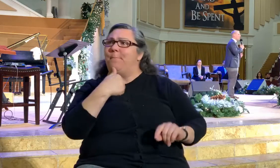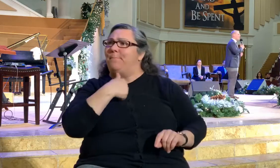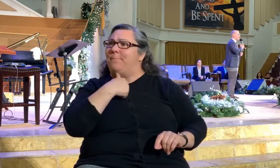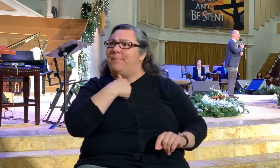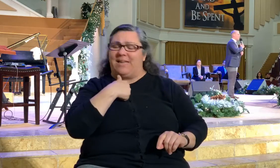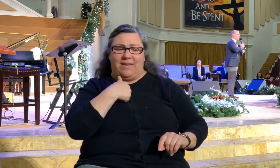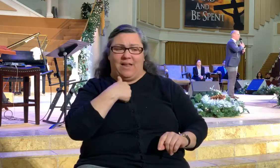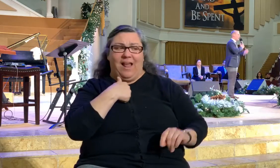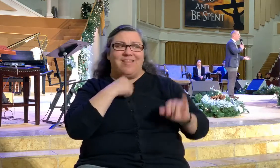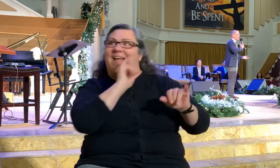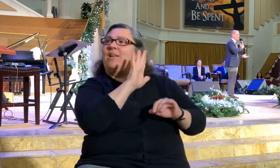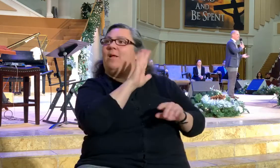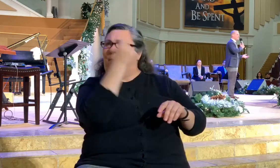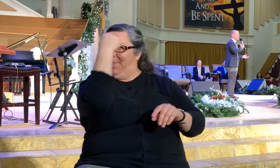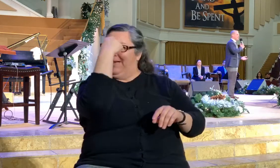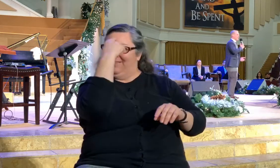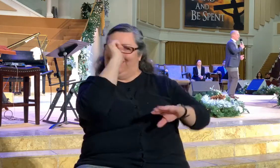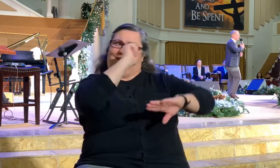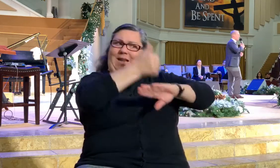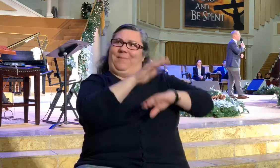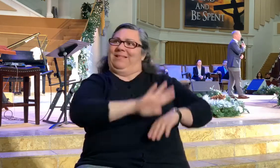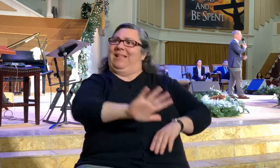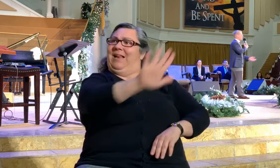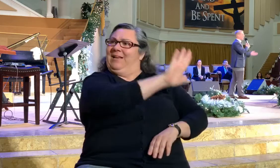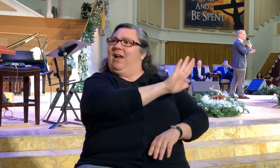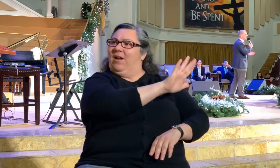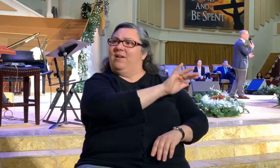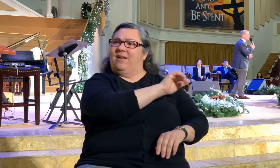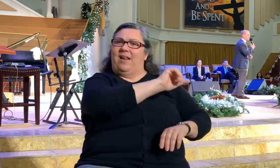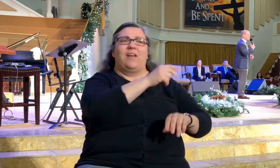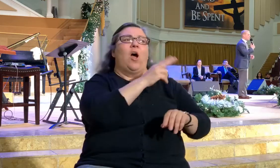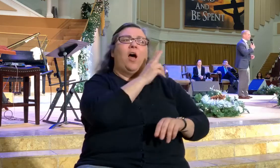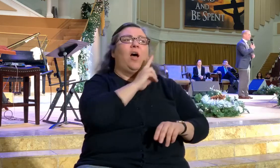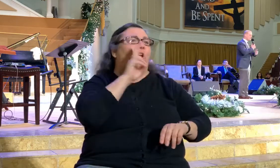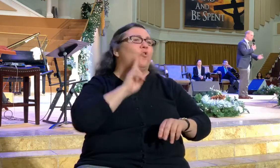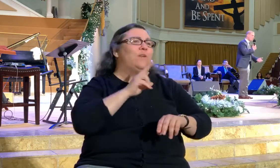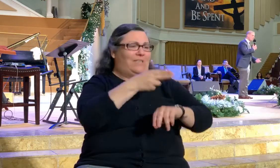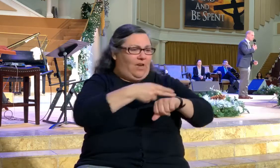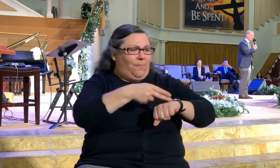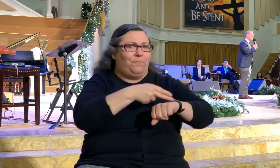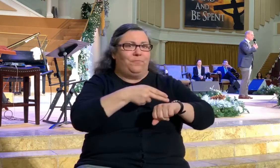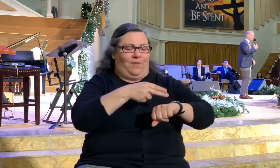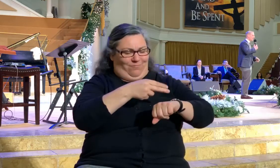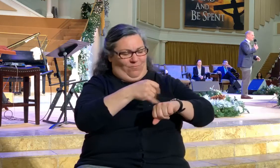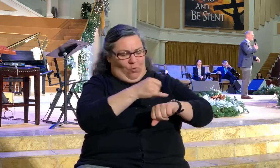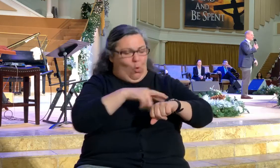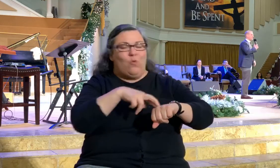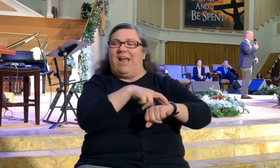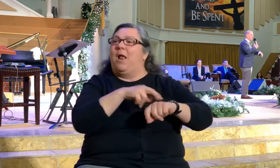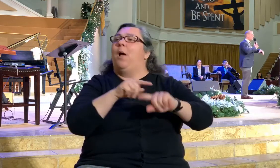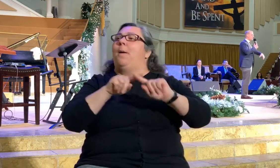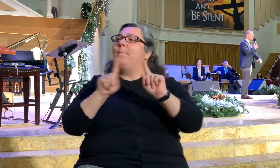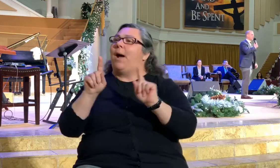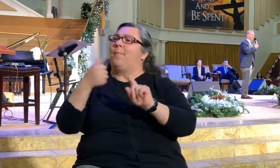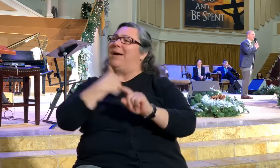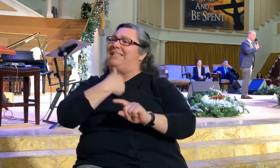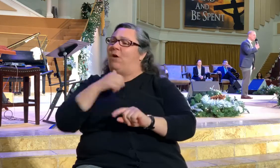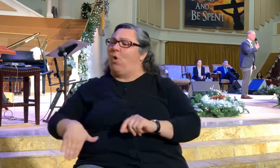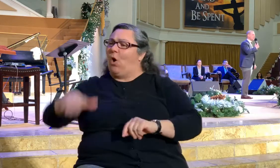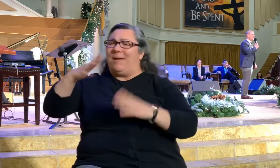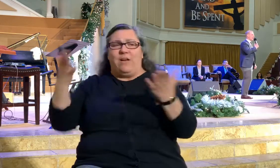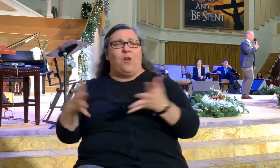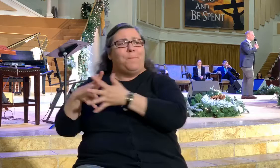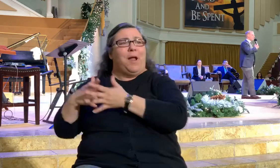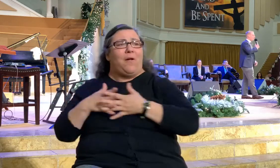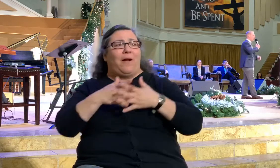in America and we have it made. And I know we hear that every time someone comes back, but it's true. God has blessed us as a